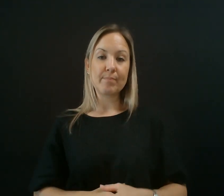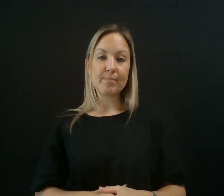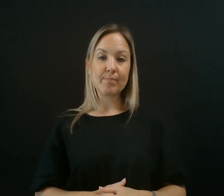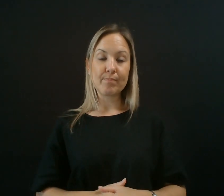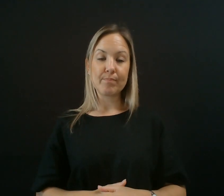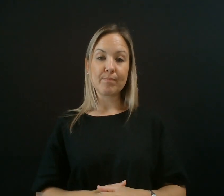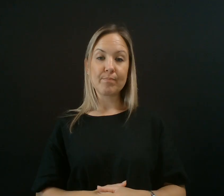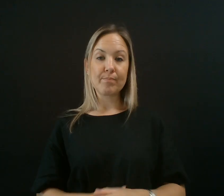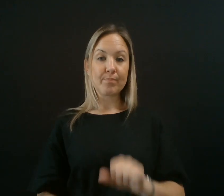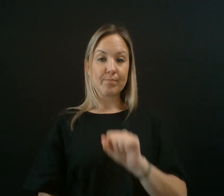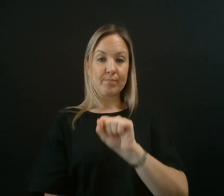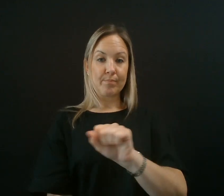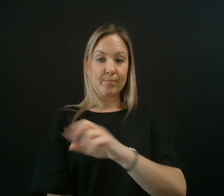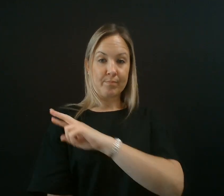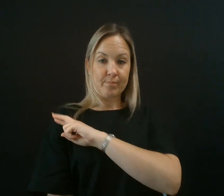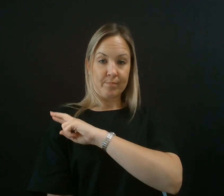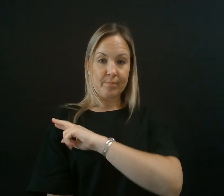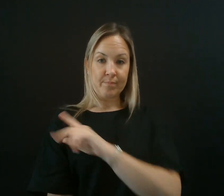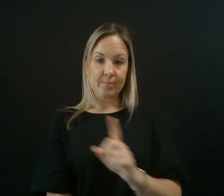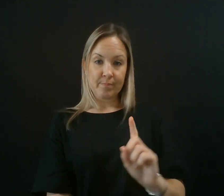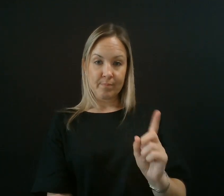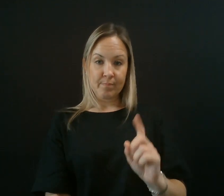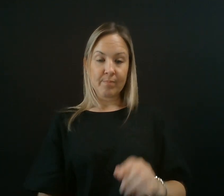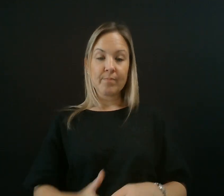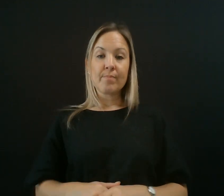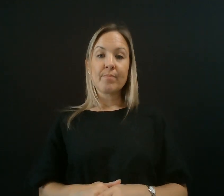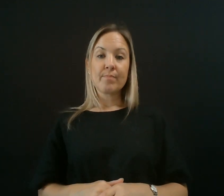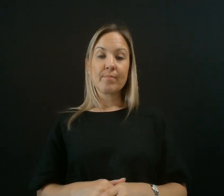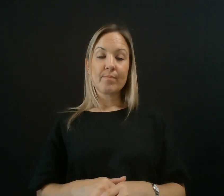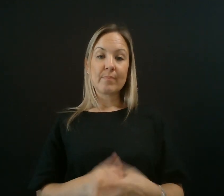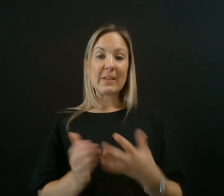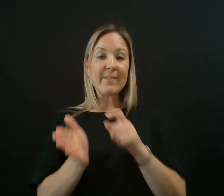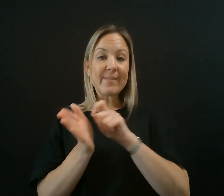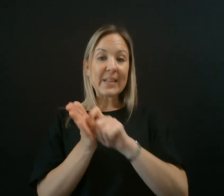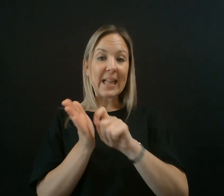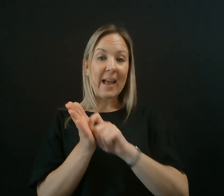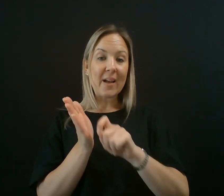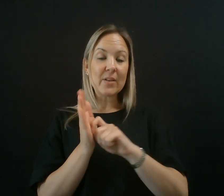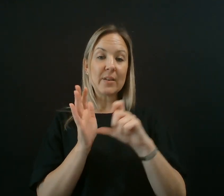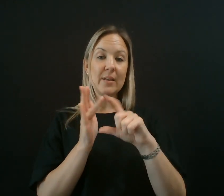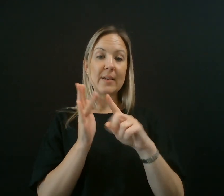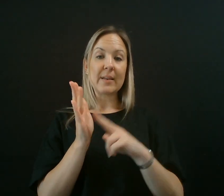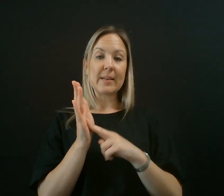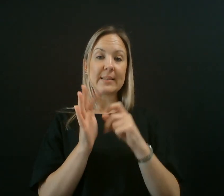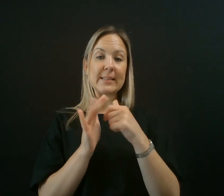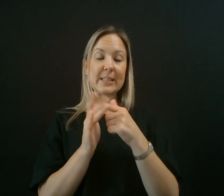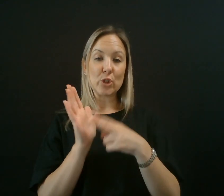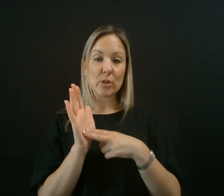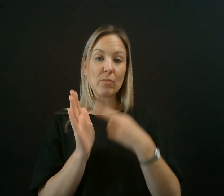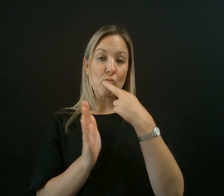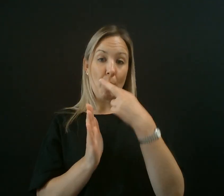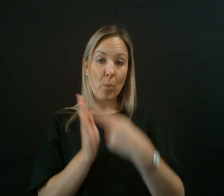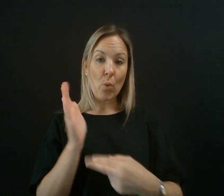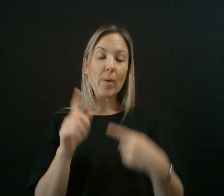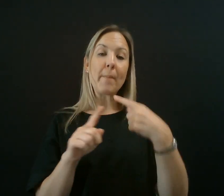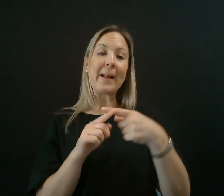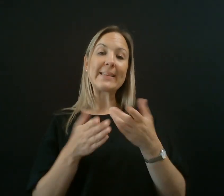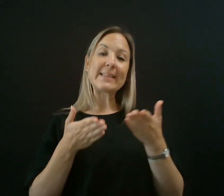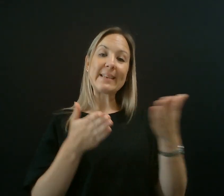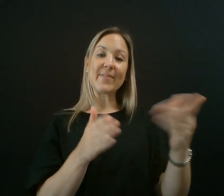Your responsibilities are to fill out the condition report and to give landlord or agent a copy within